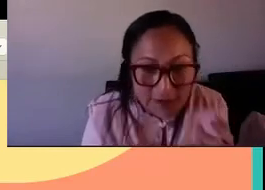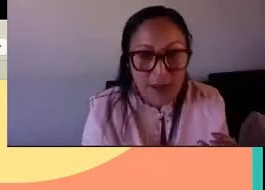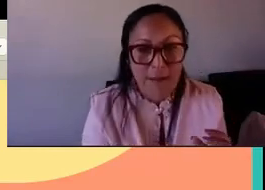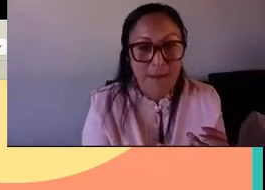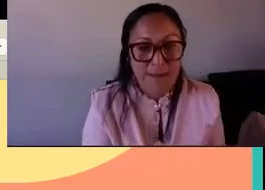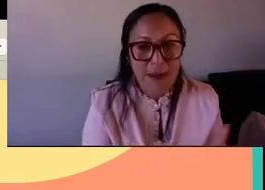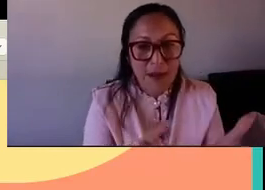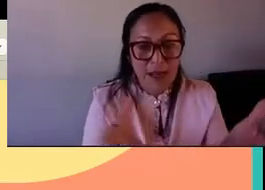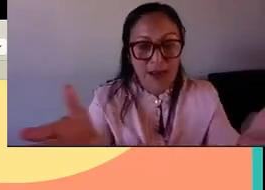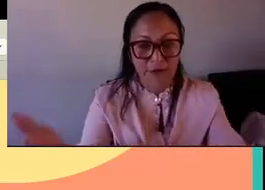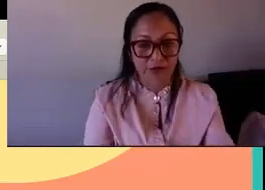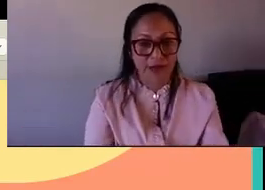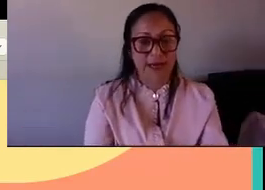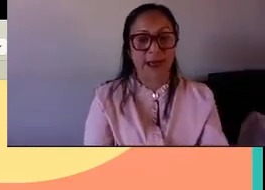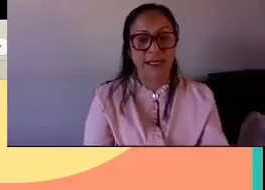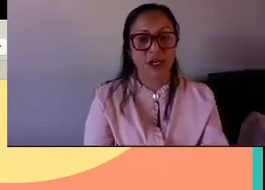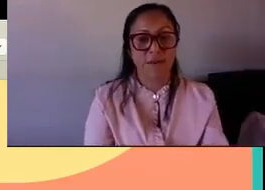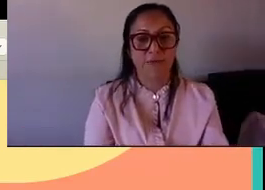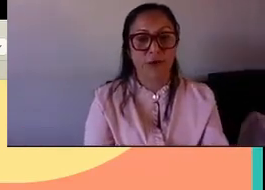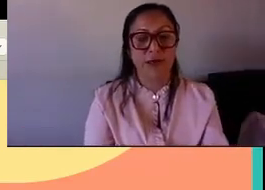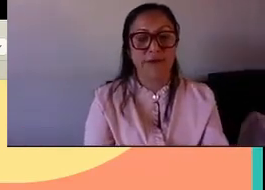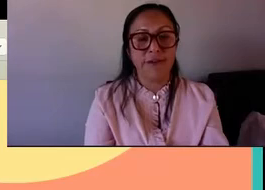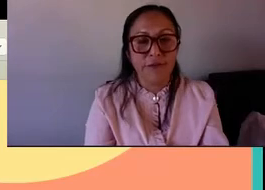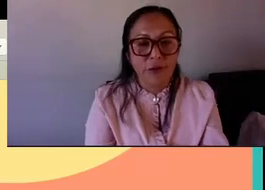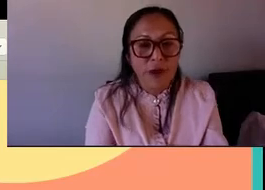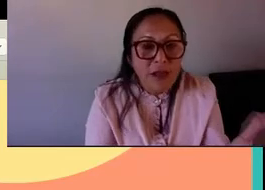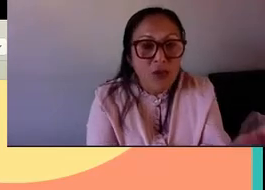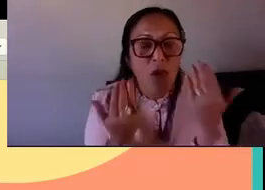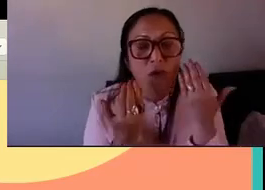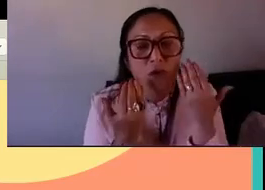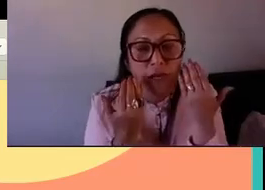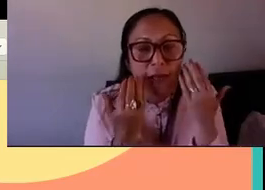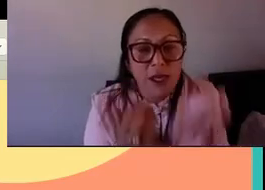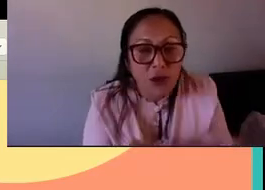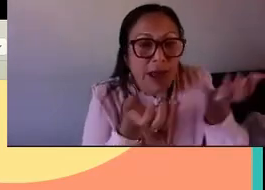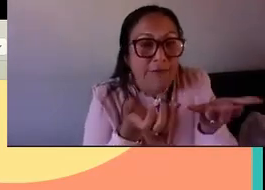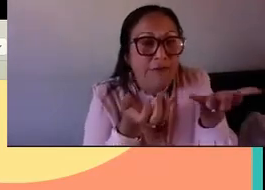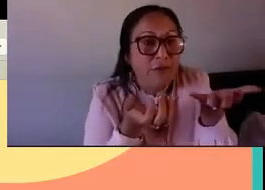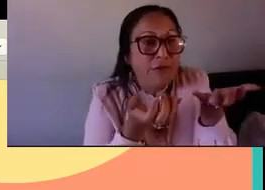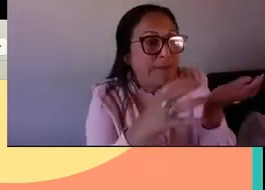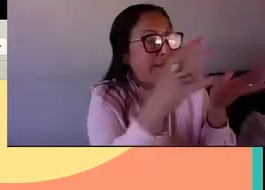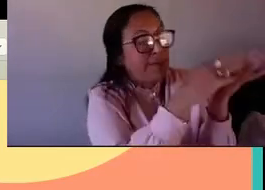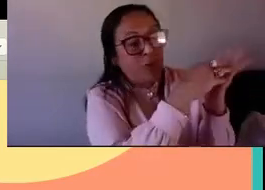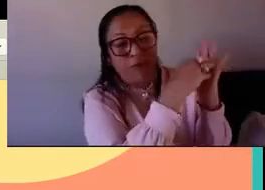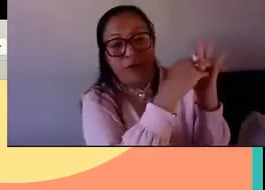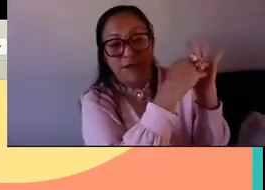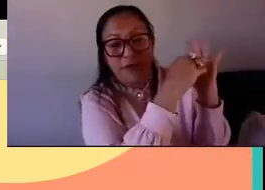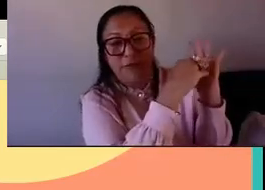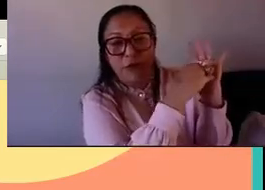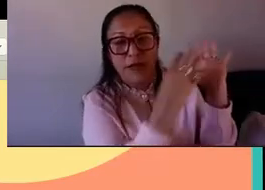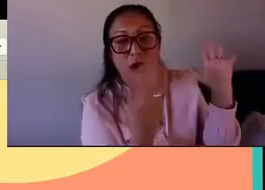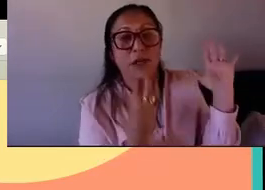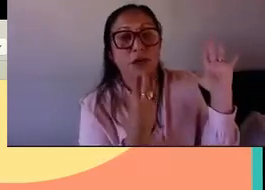face. Maybe like if they're sitting in a high chair before you give the food, you know they're looking at you. You have the food. They might be more focused